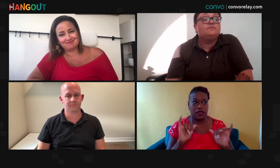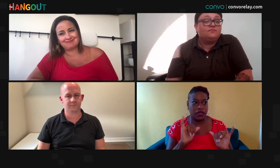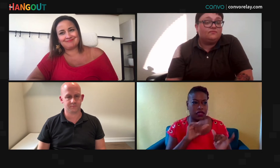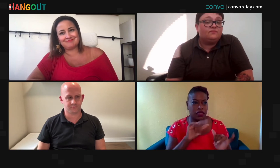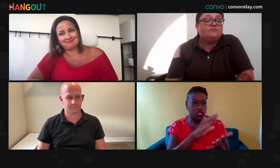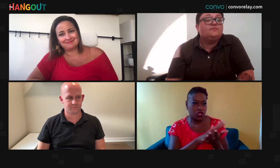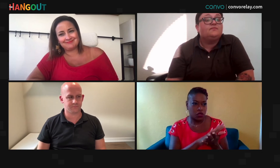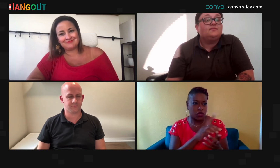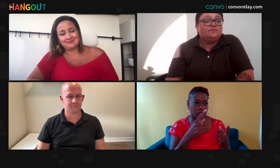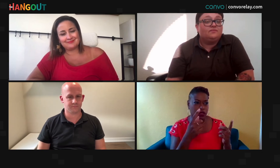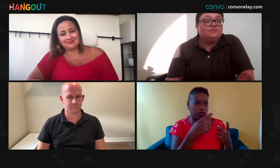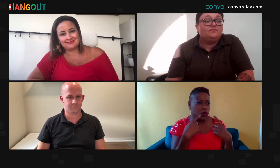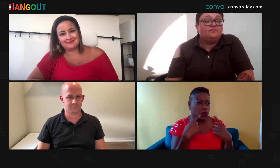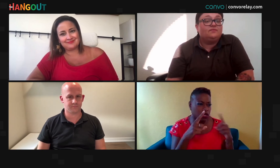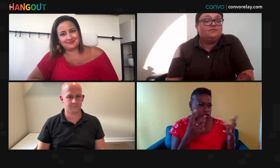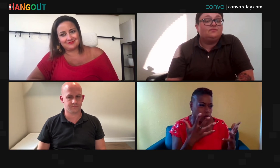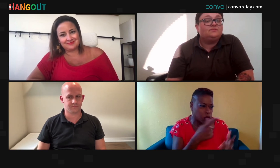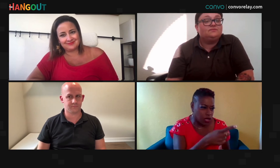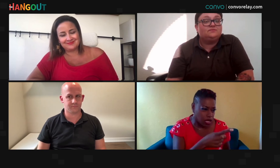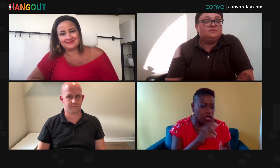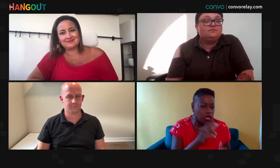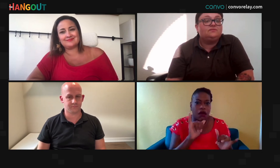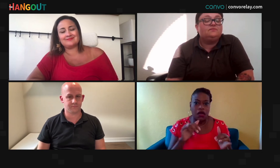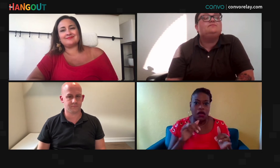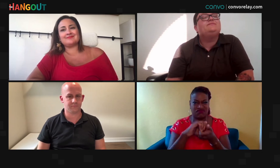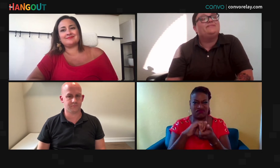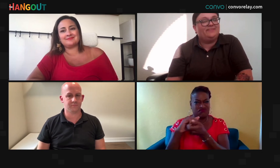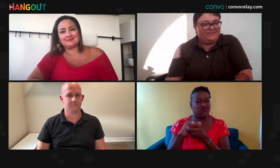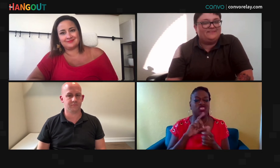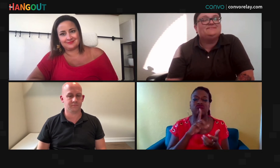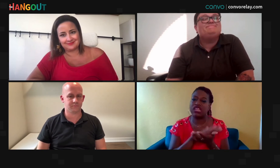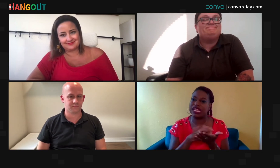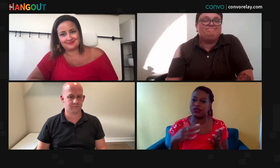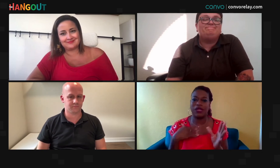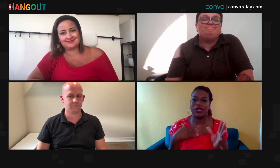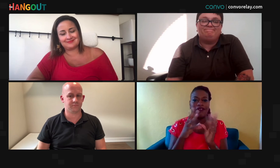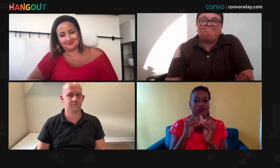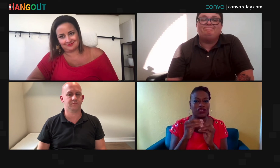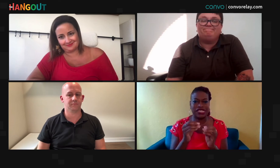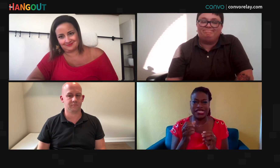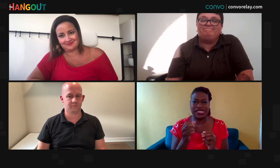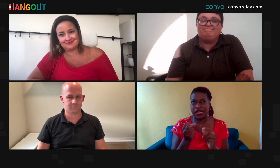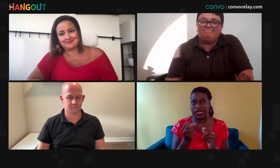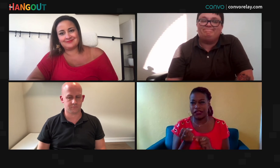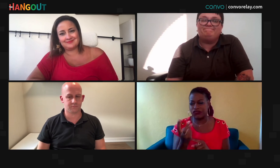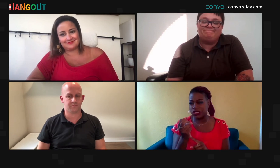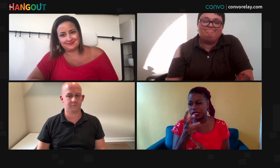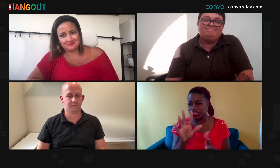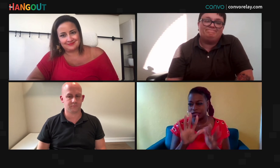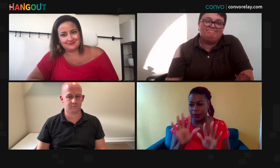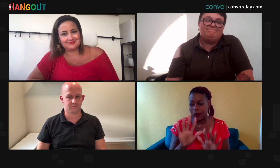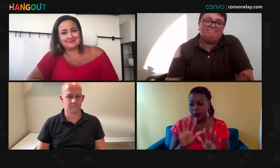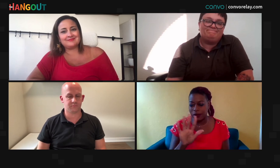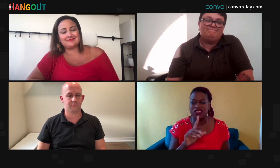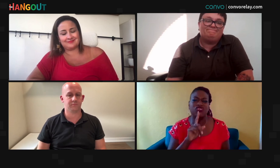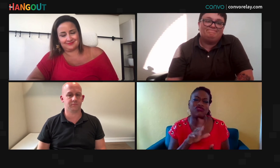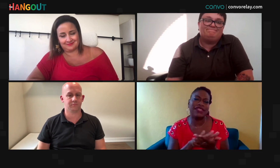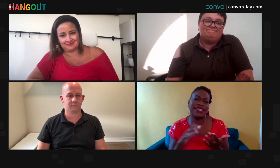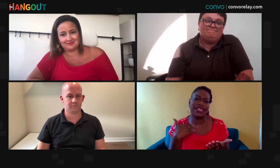who get together and we can discuss the things that are happening in other schools. And we have